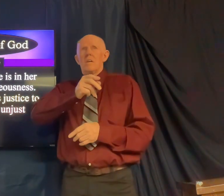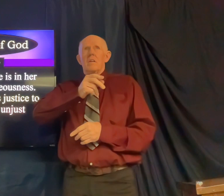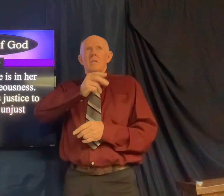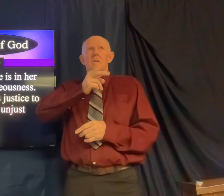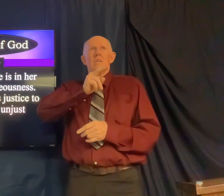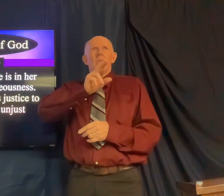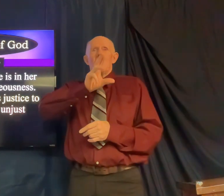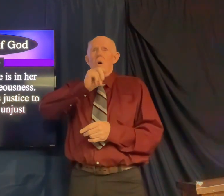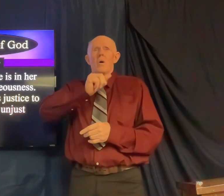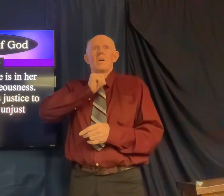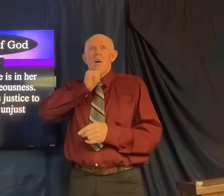unrighteousness.